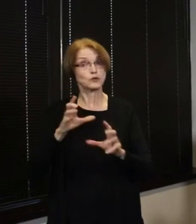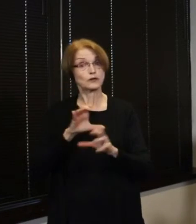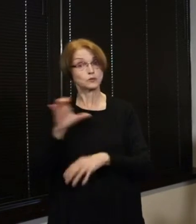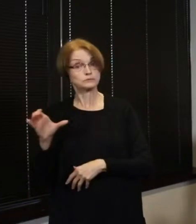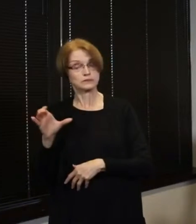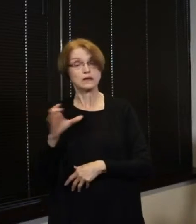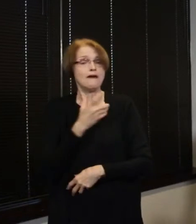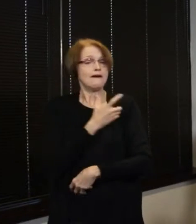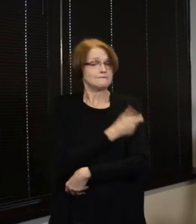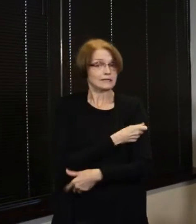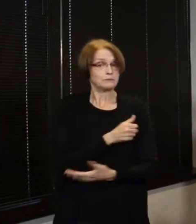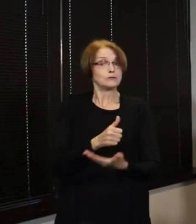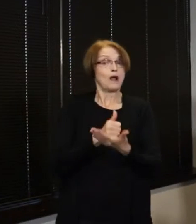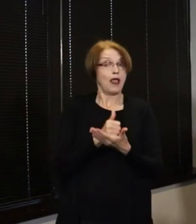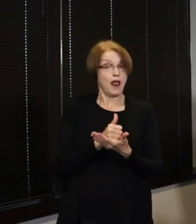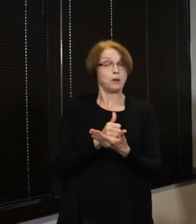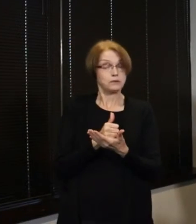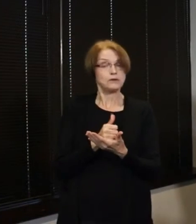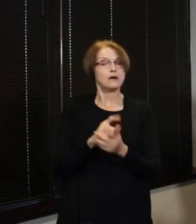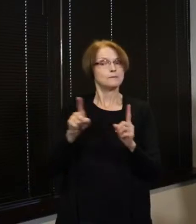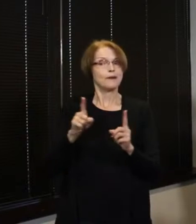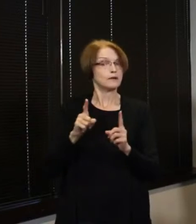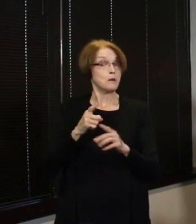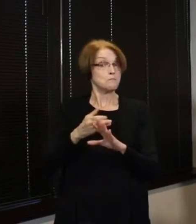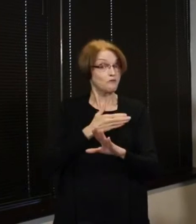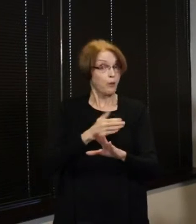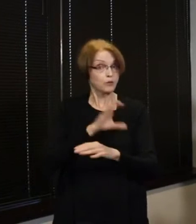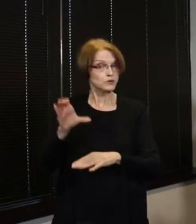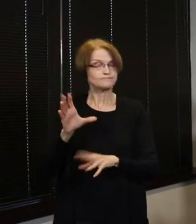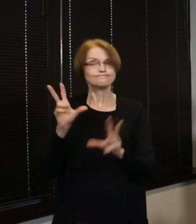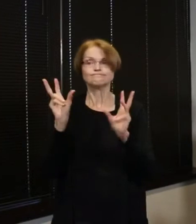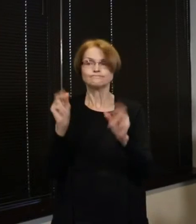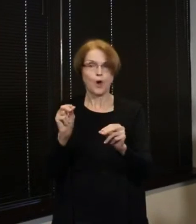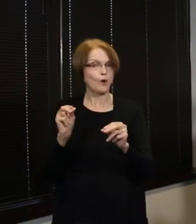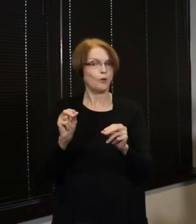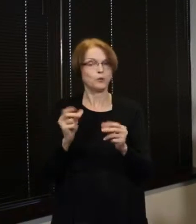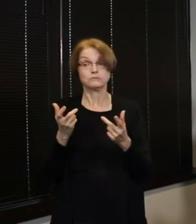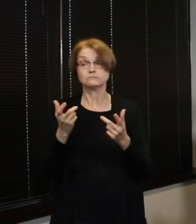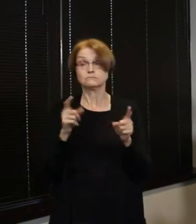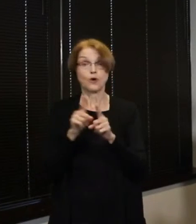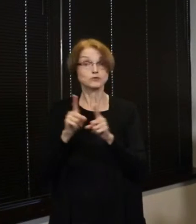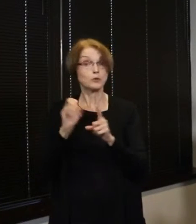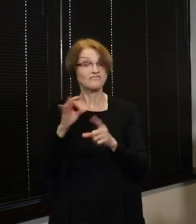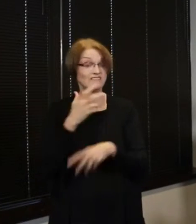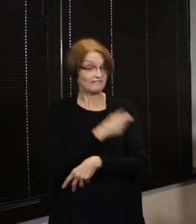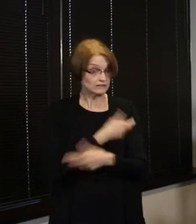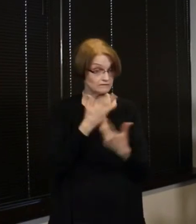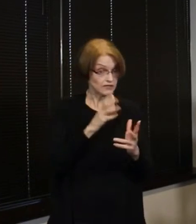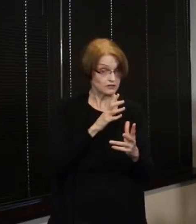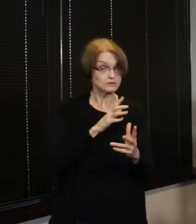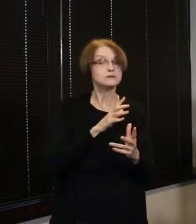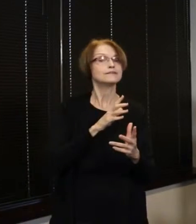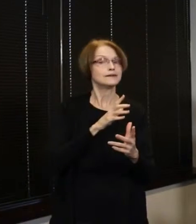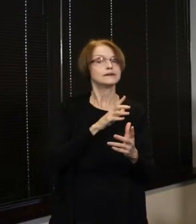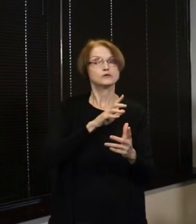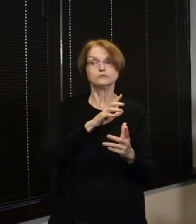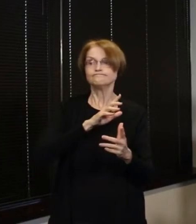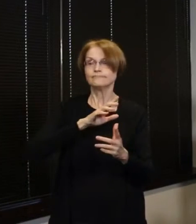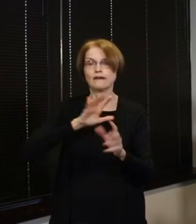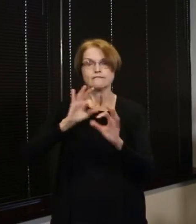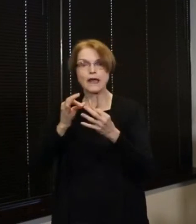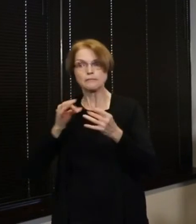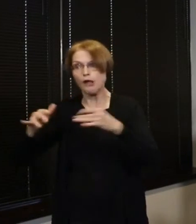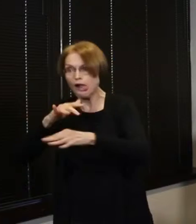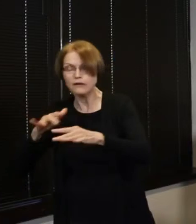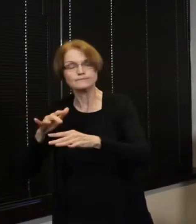aren't going to help us before Christmas, and they won't protect you if you attend large family gatherings. So, as I've said